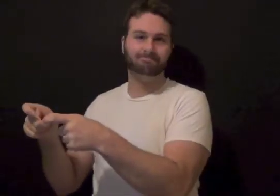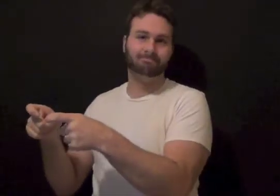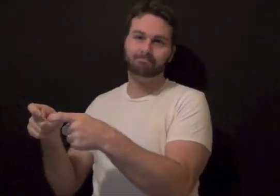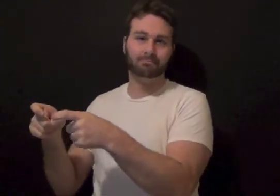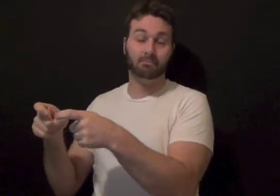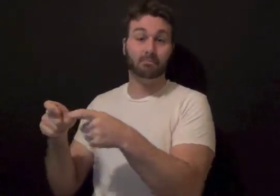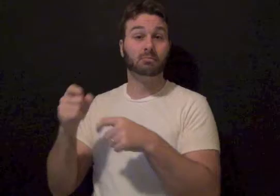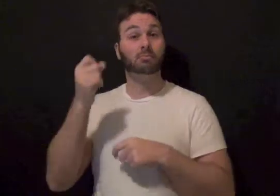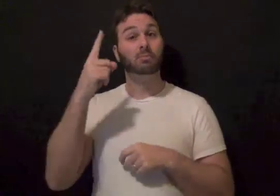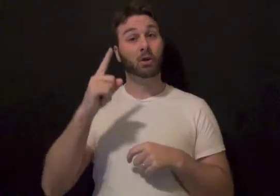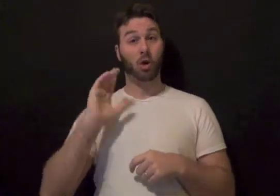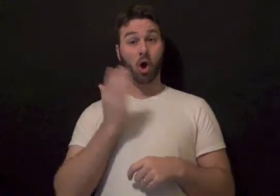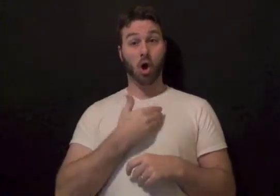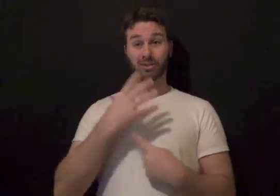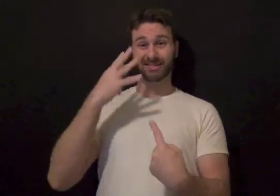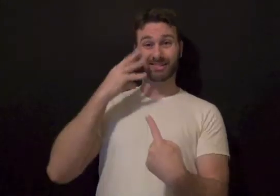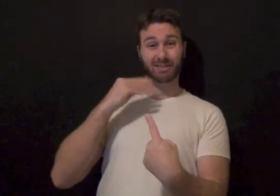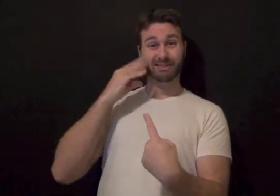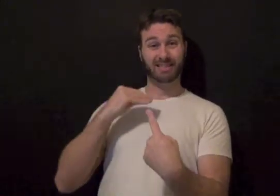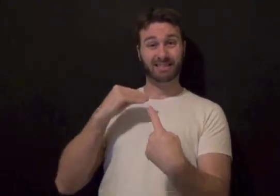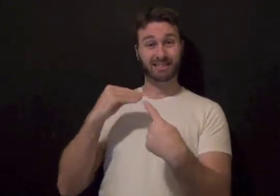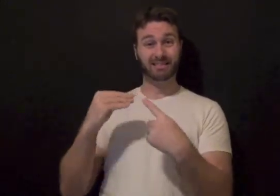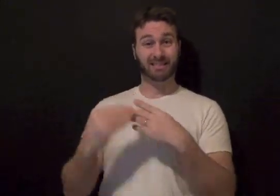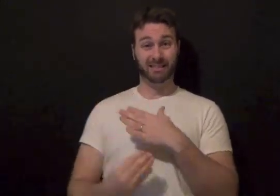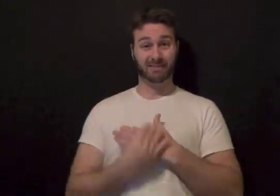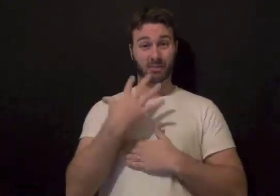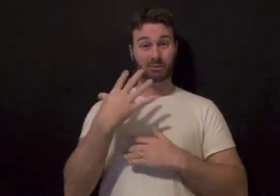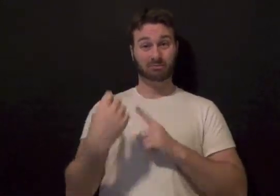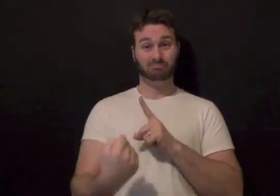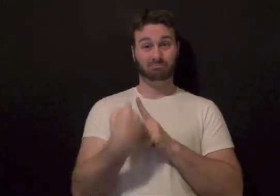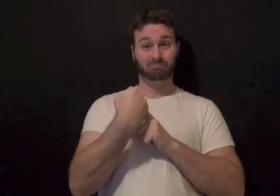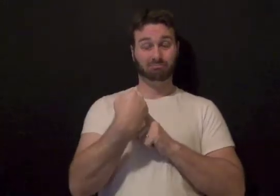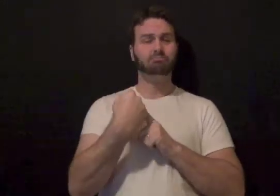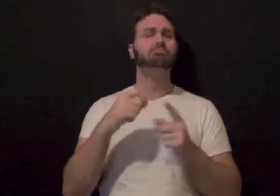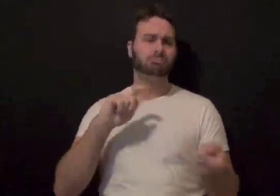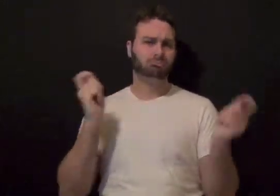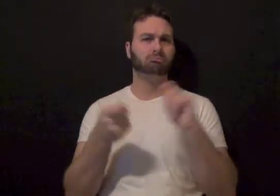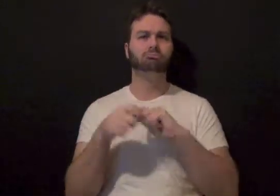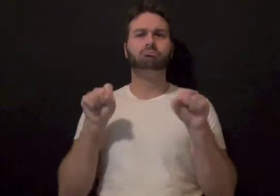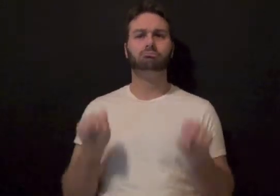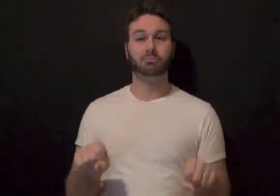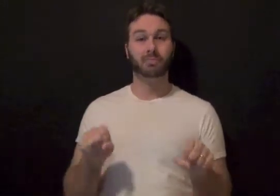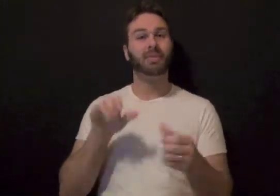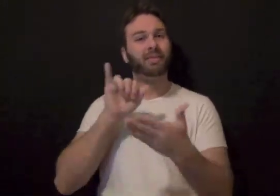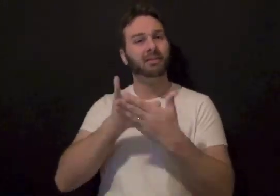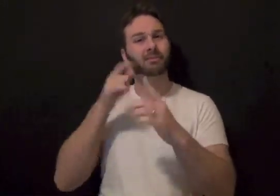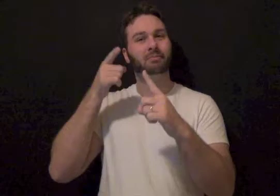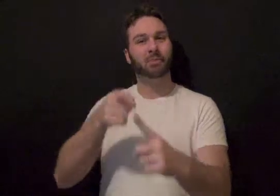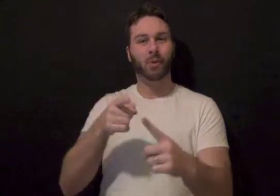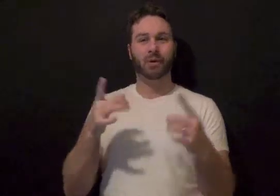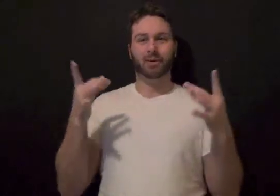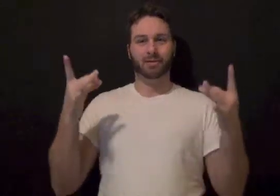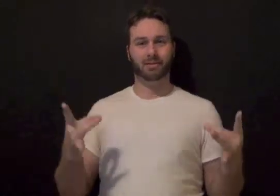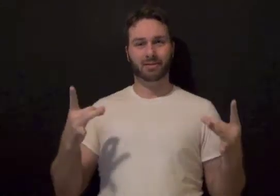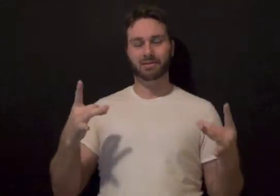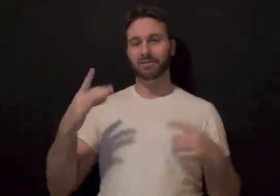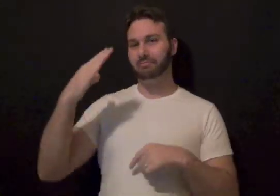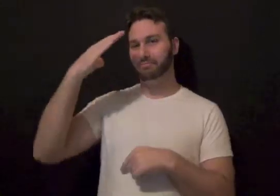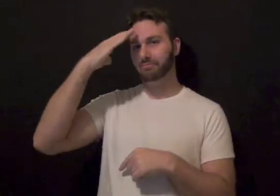we experience it. That's the potential of meditation, of mindfulness. You don't have to burn any incense, and you